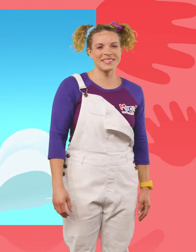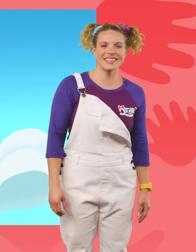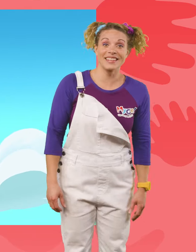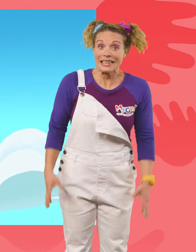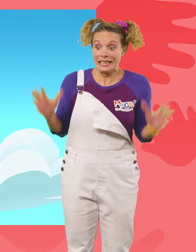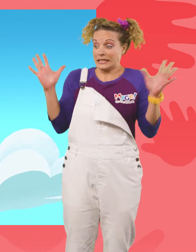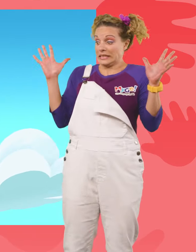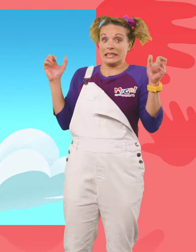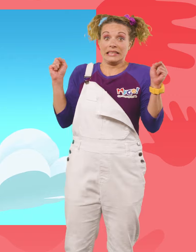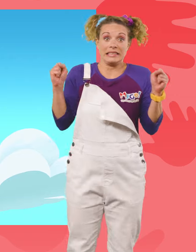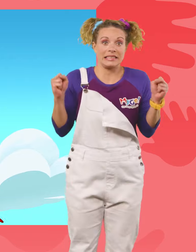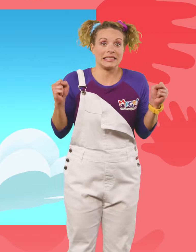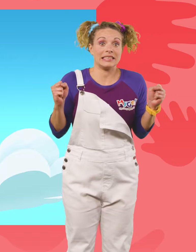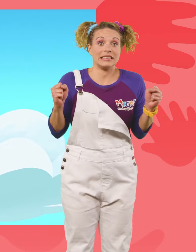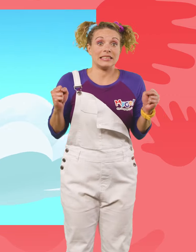No!